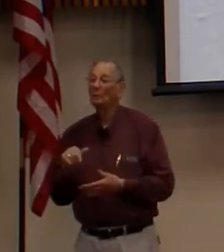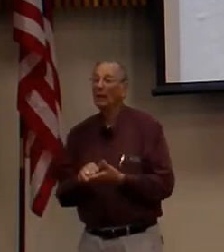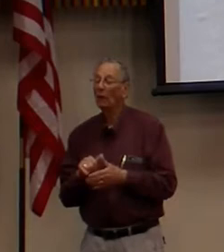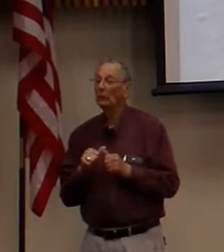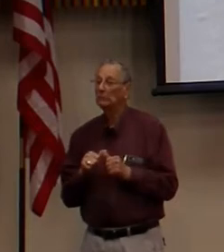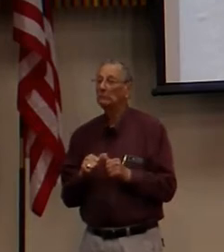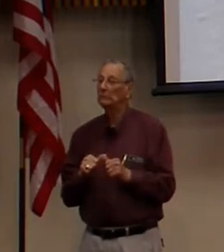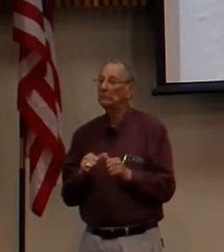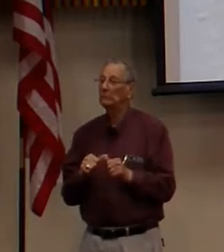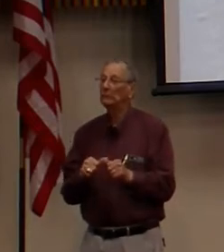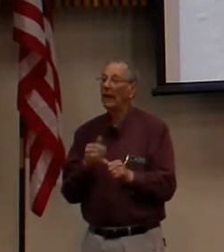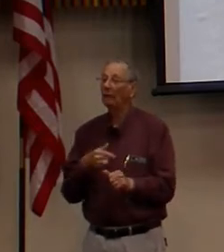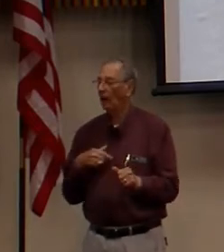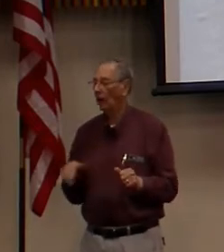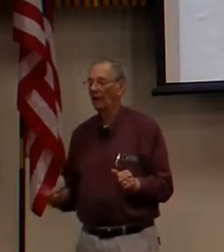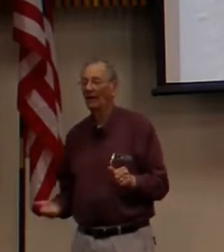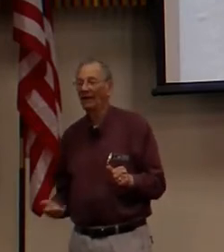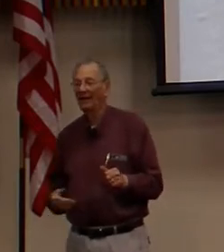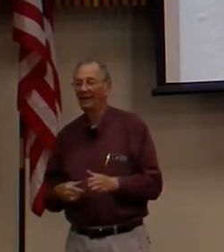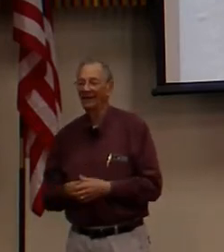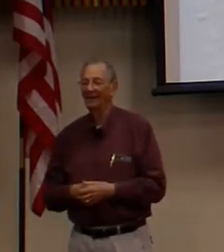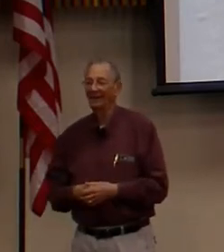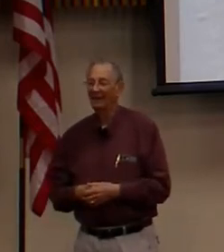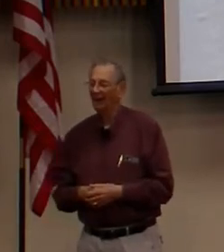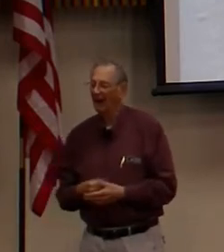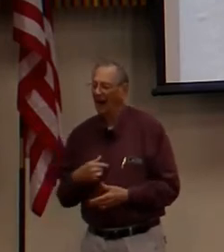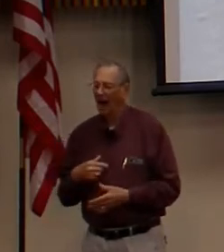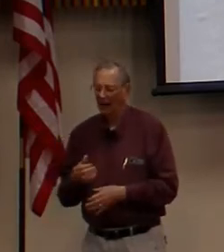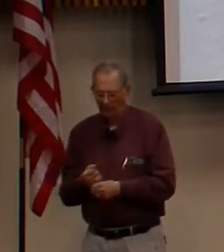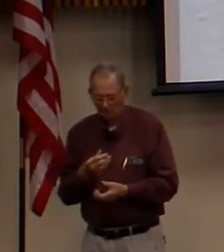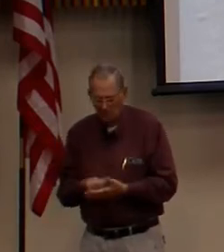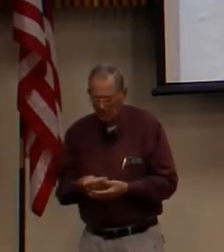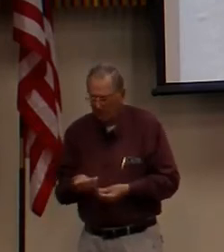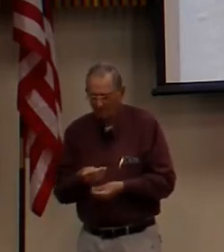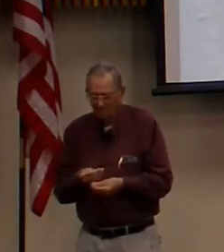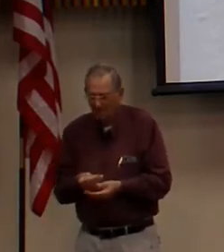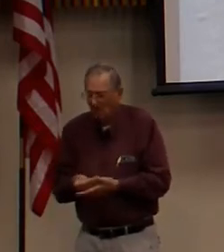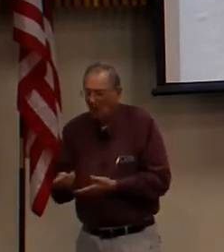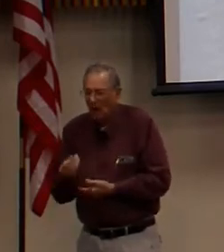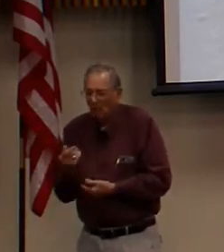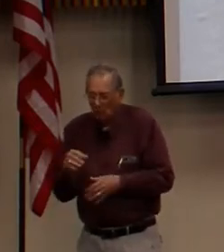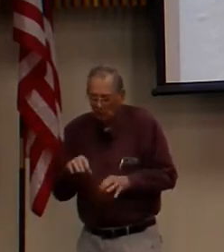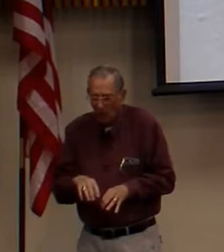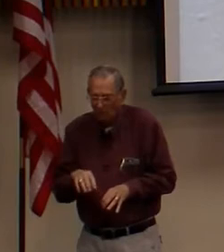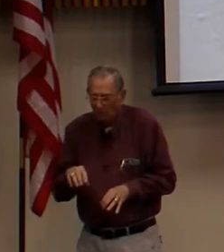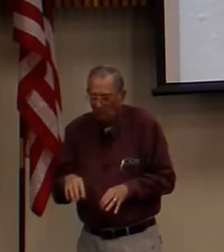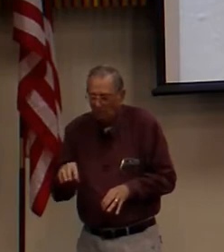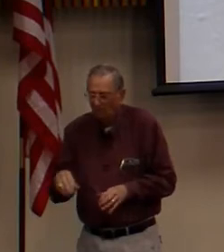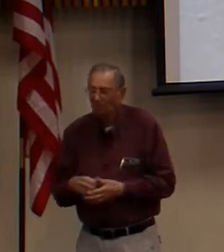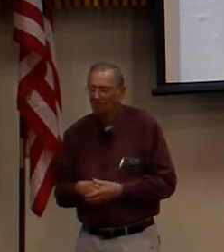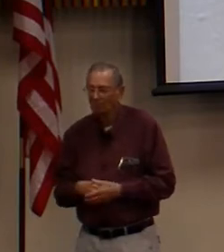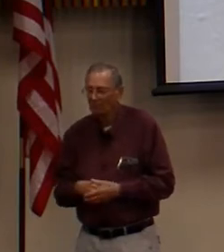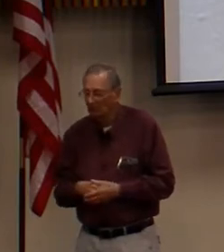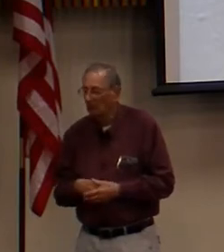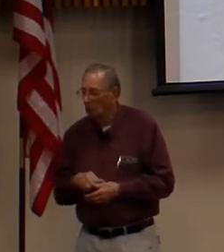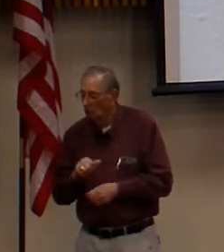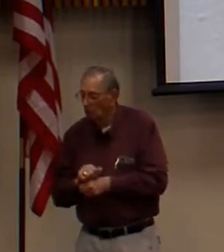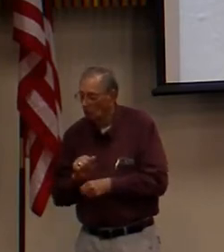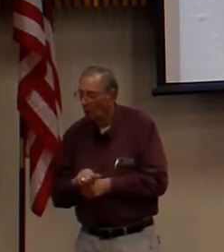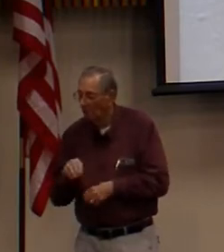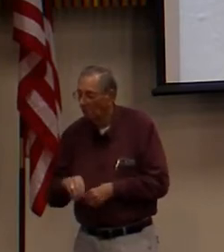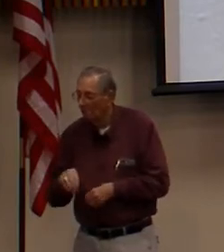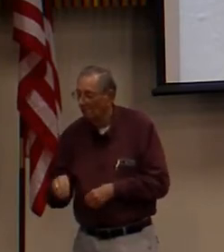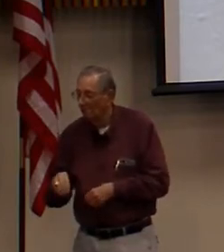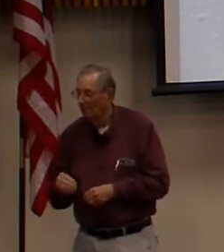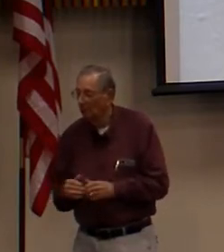be here after I'm gone. He says, I just get money and I buy a few blocks and we do the work and like that.